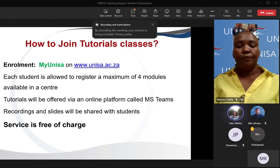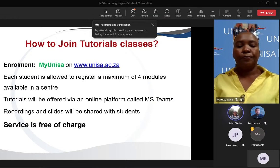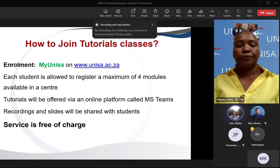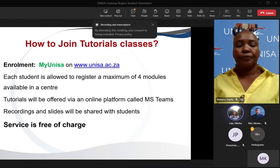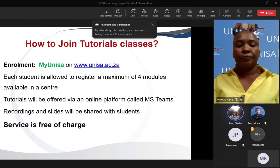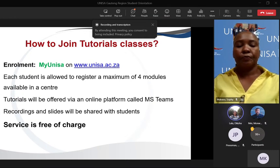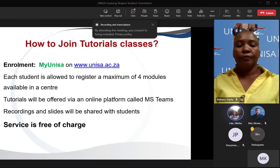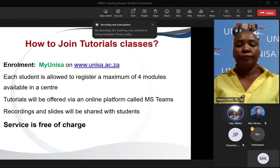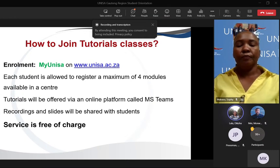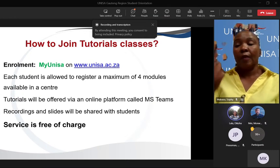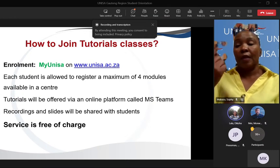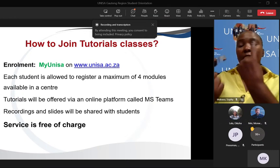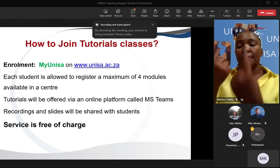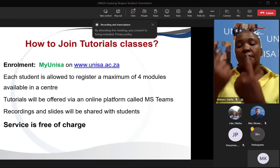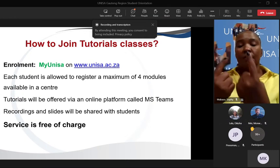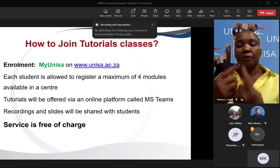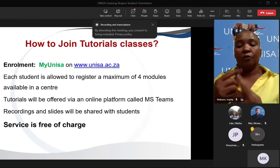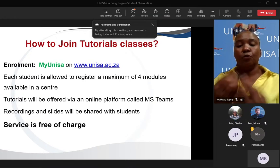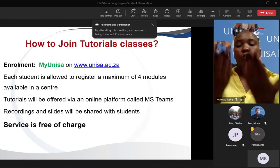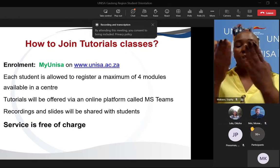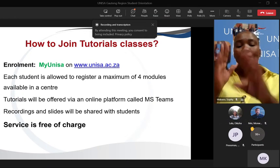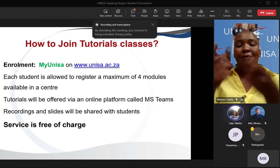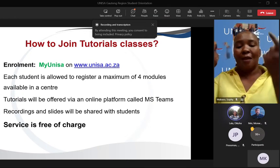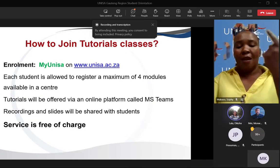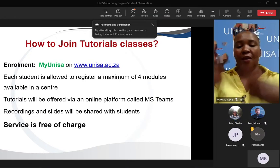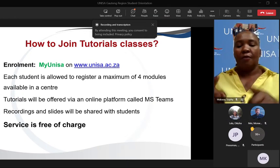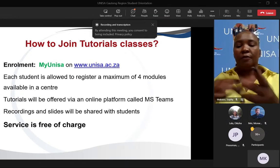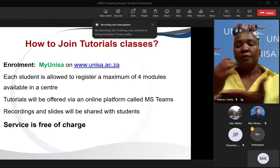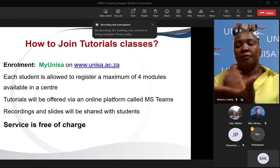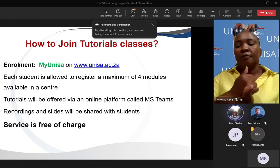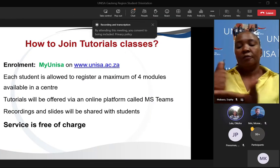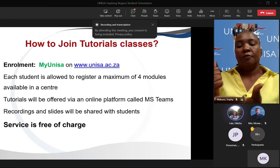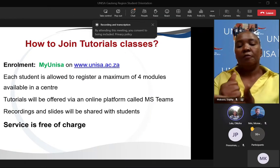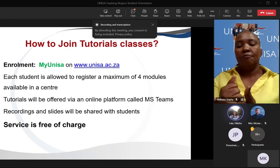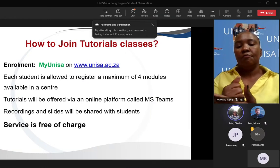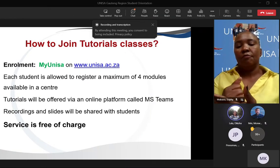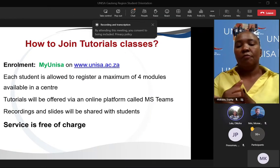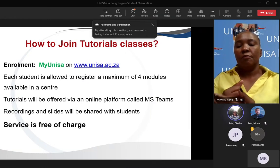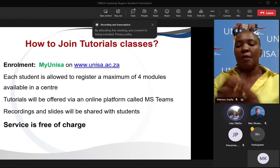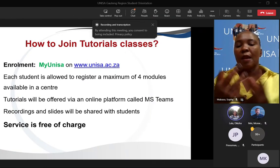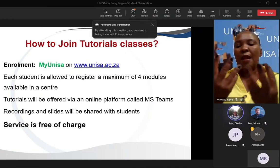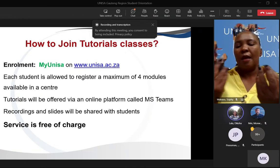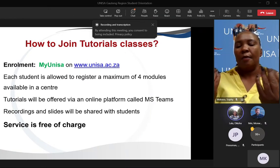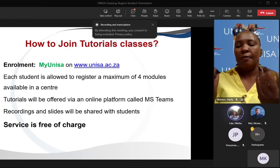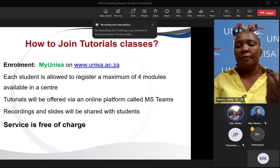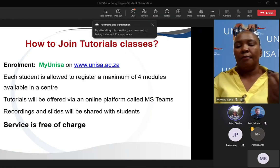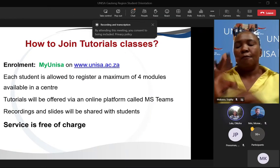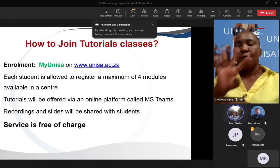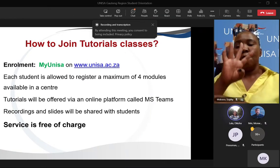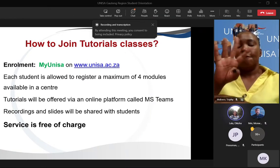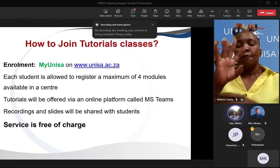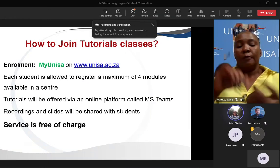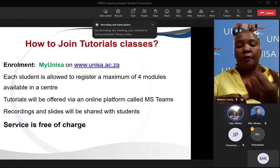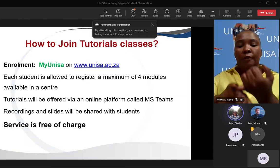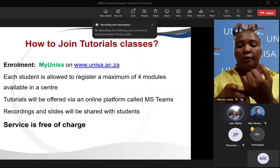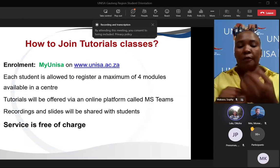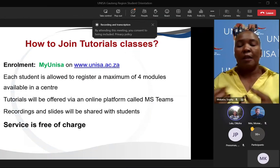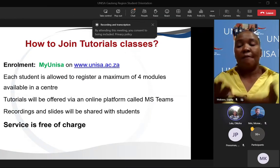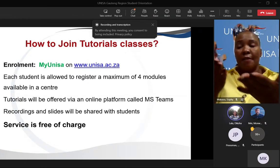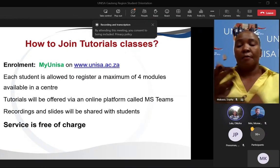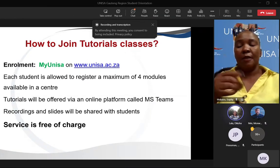then each student is allowed to they just four modules available in a